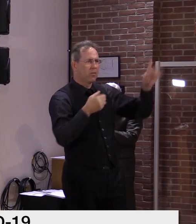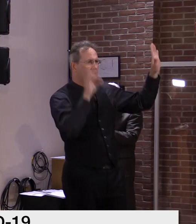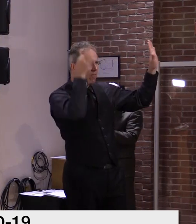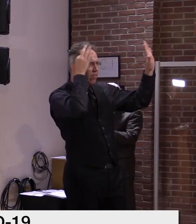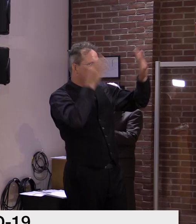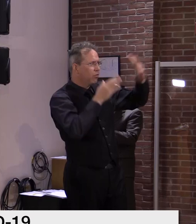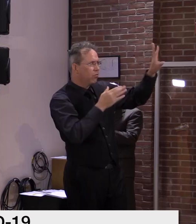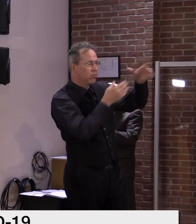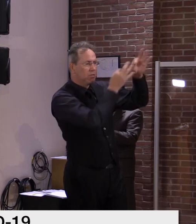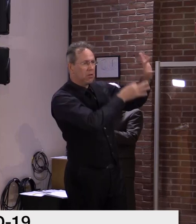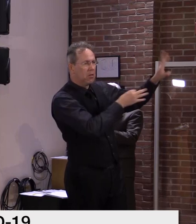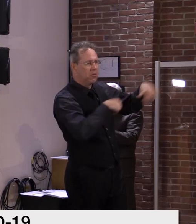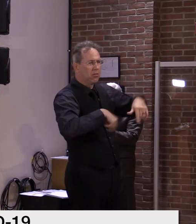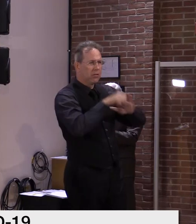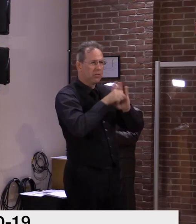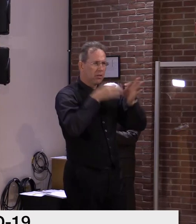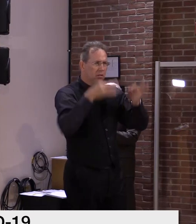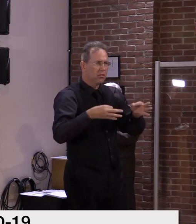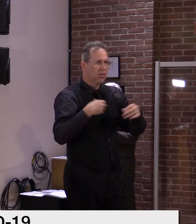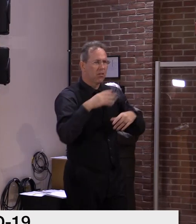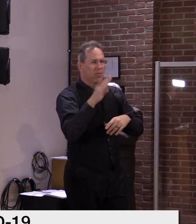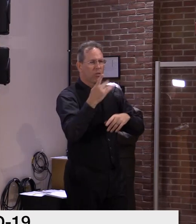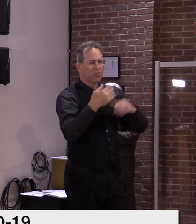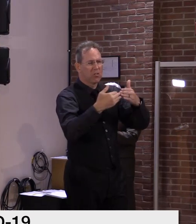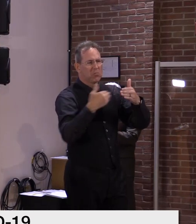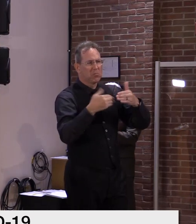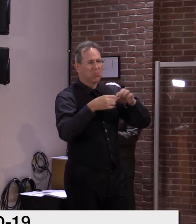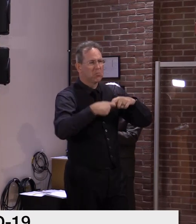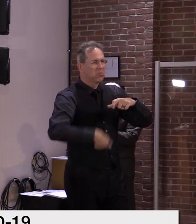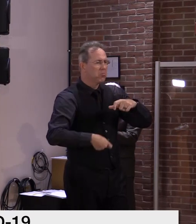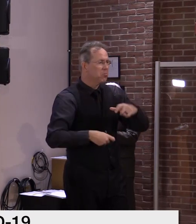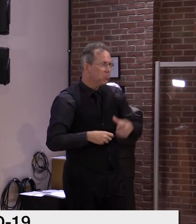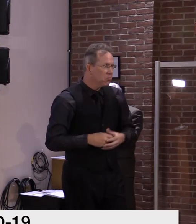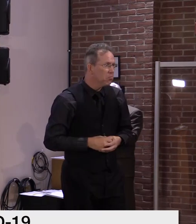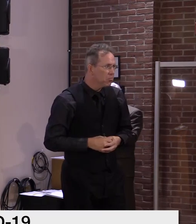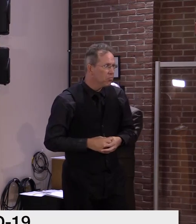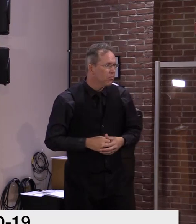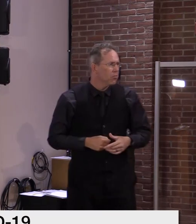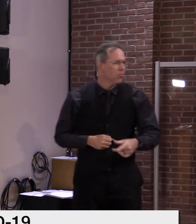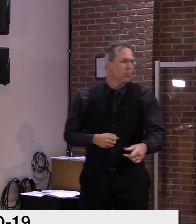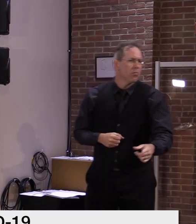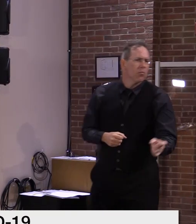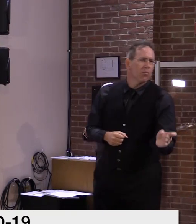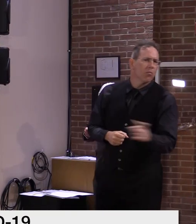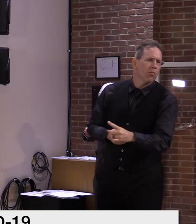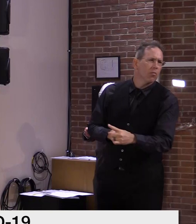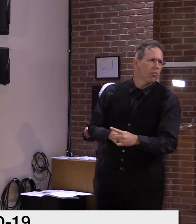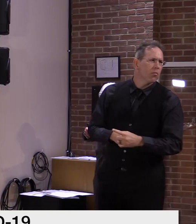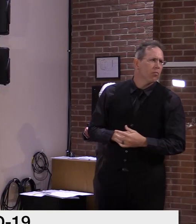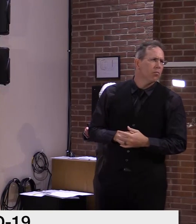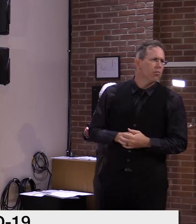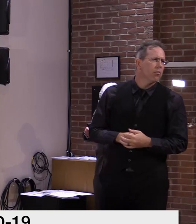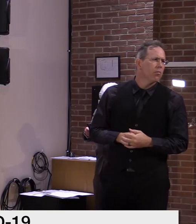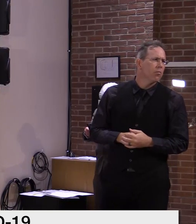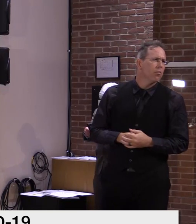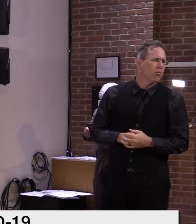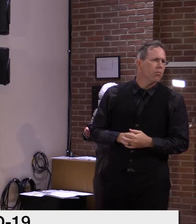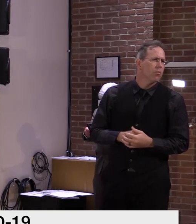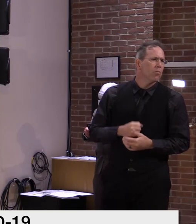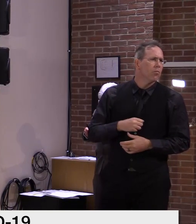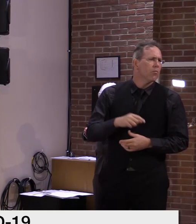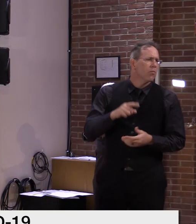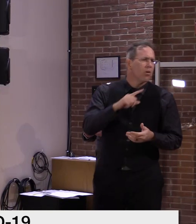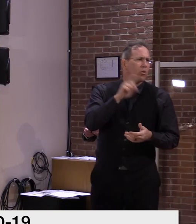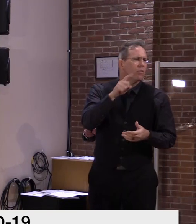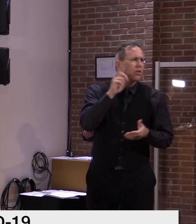Thank you. Also, this is a question for either you or Education Secretary French. I don't know if he's on the line or not.